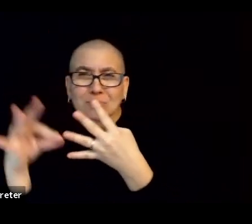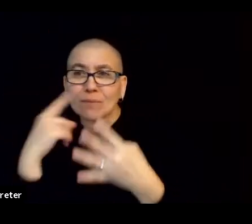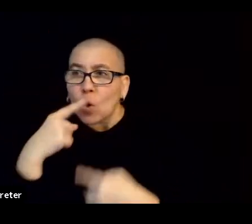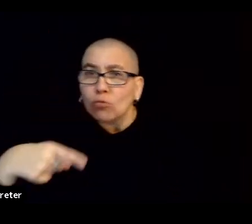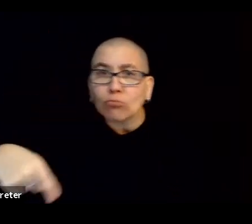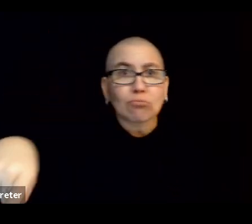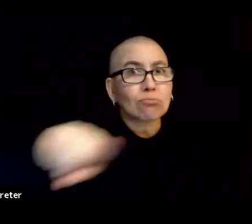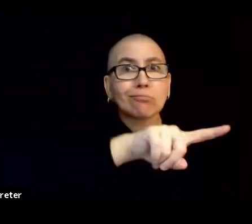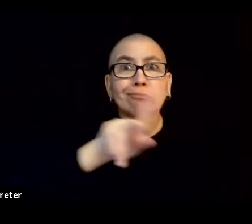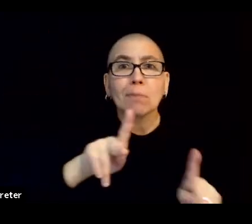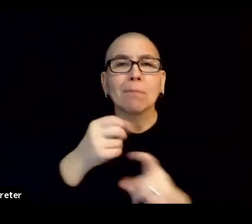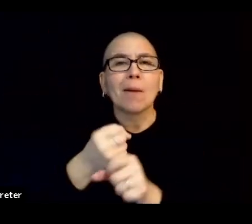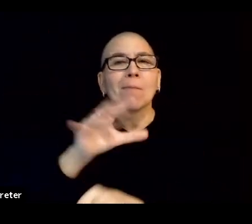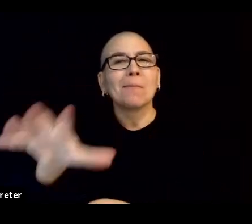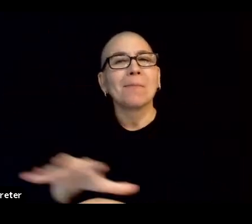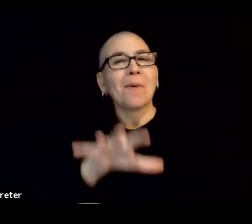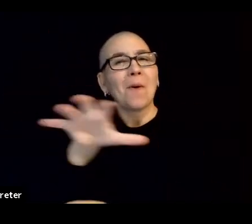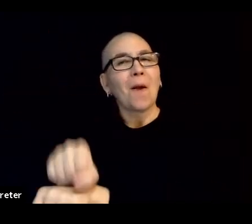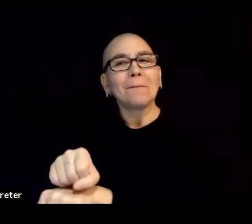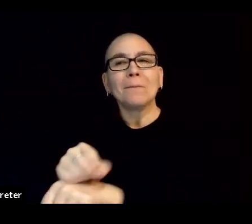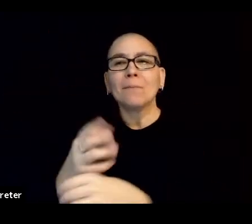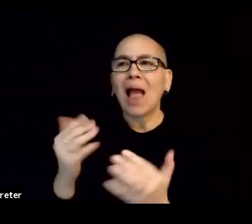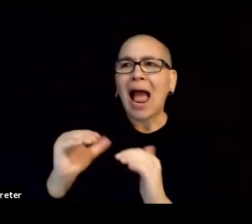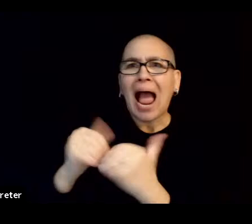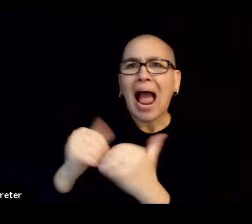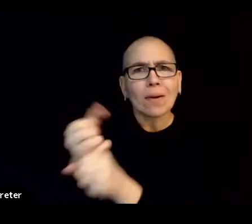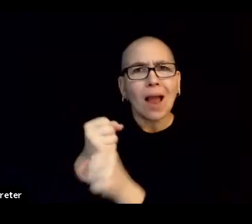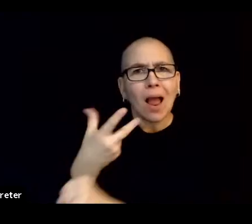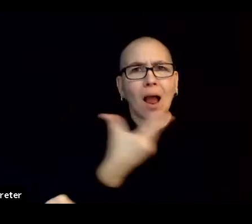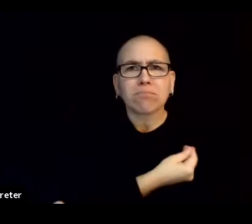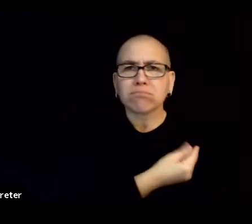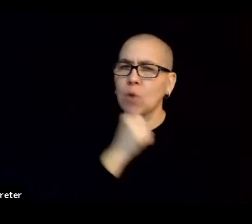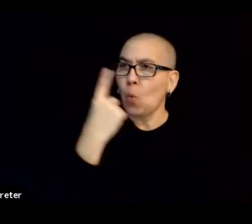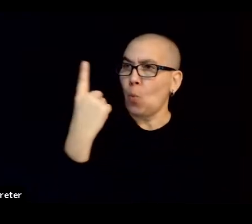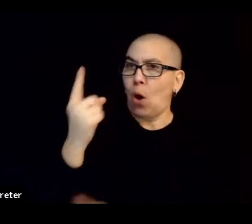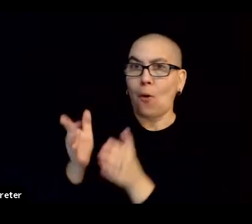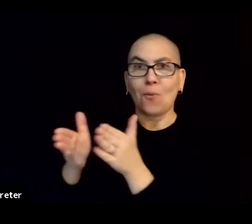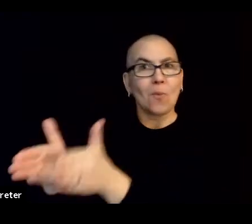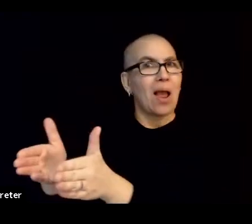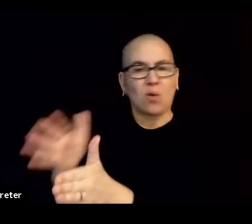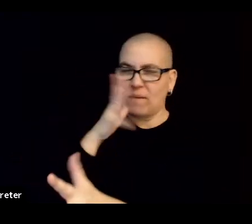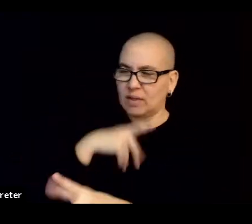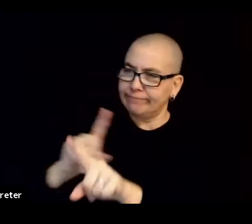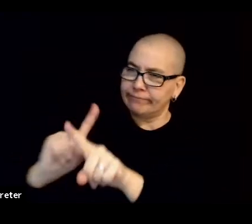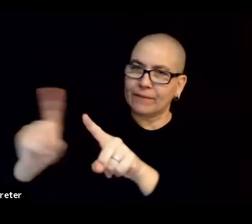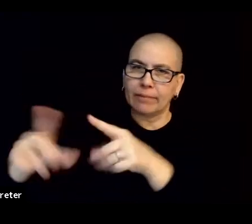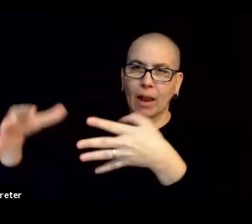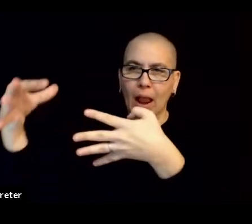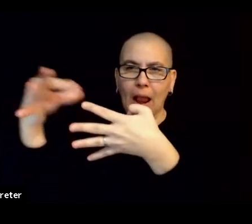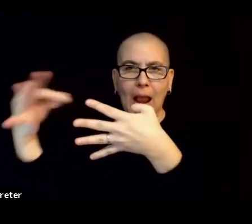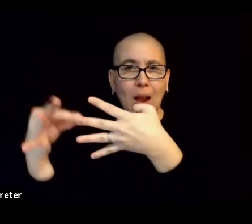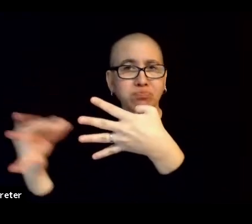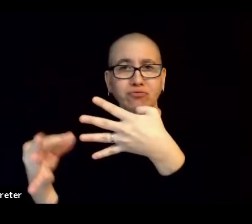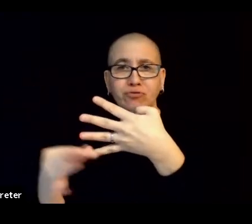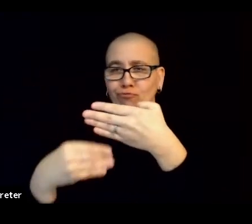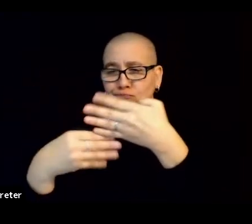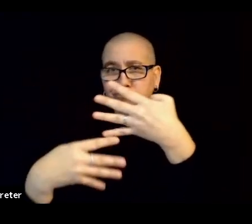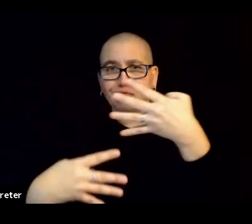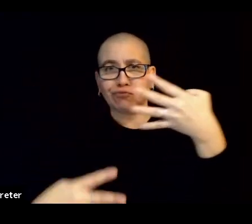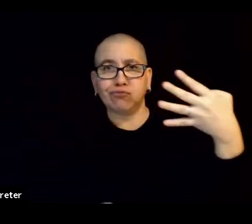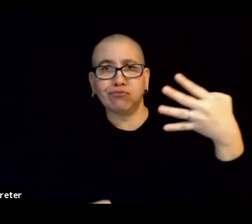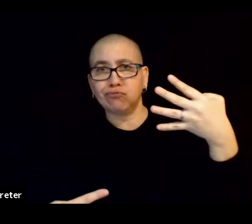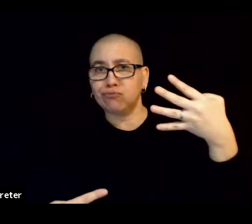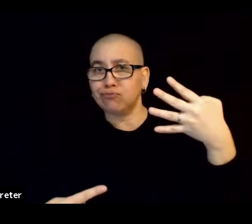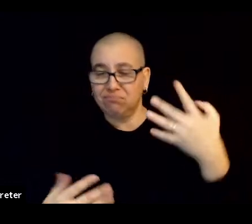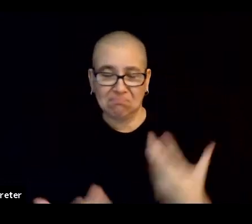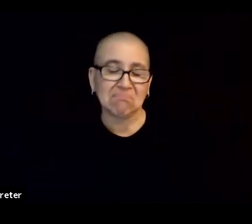the state's COVID-19 response website as this information is rolled out tomorrow and in the days to come. And with